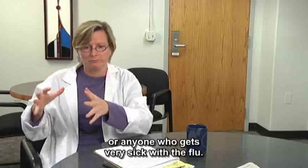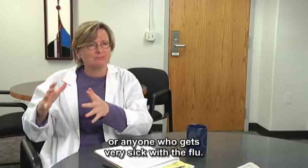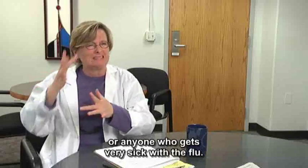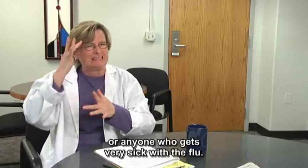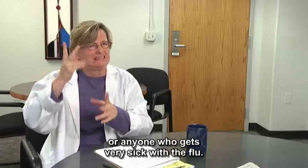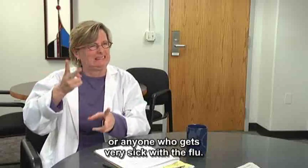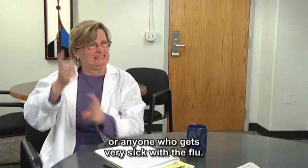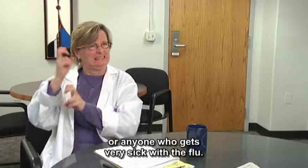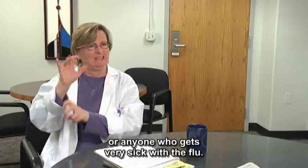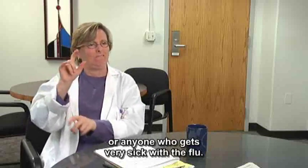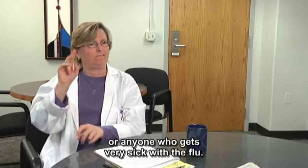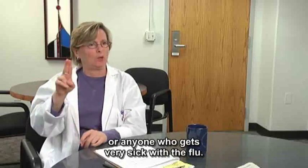gets very sick with the flu.